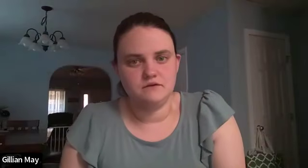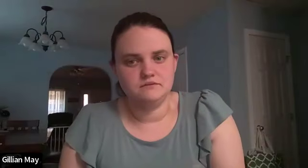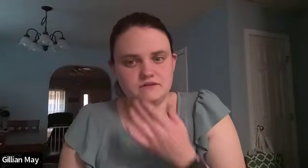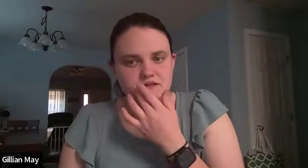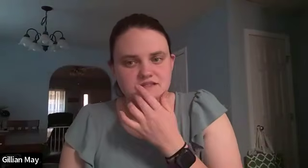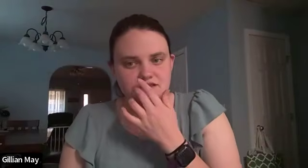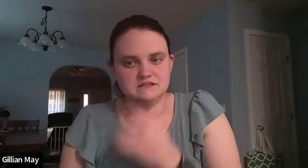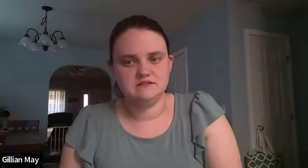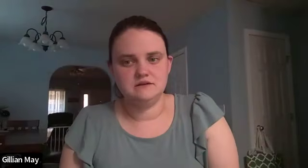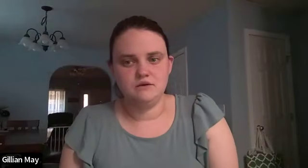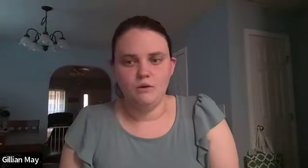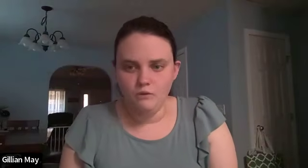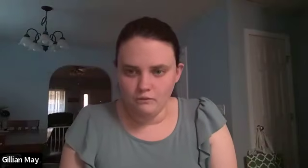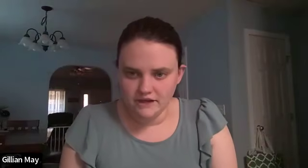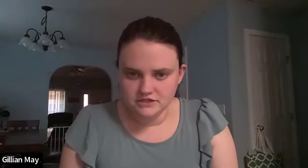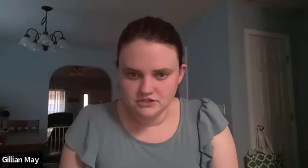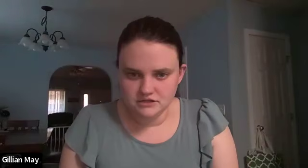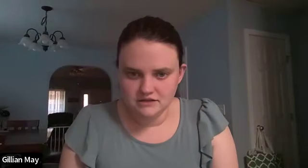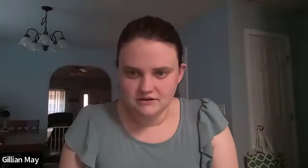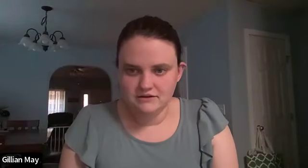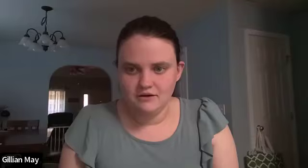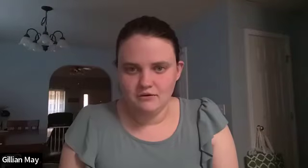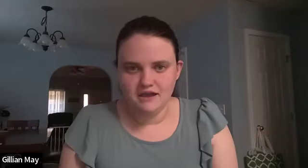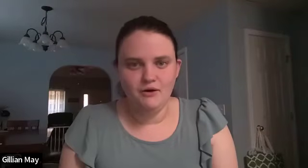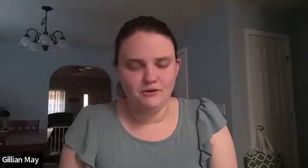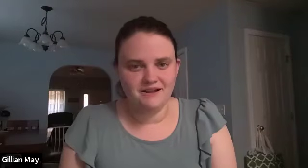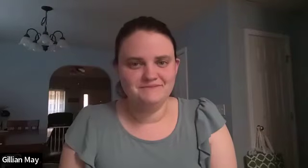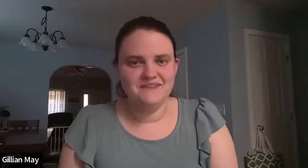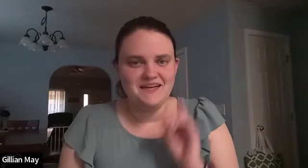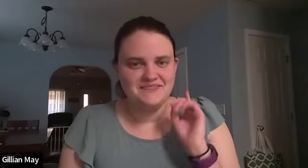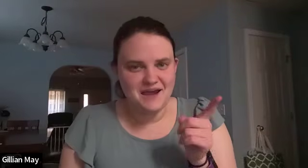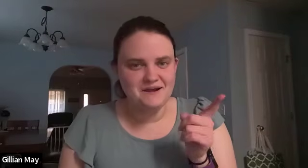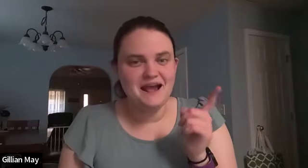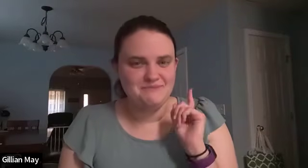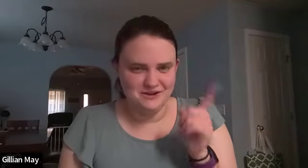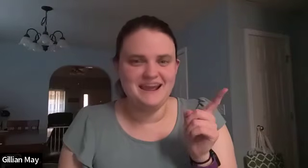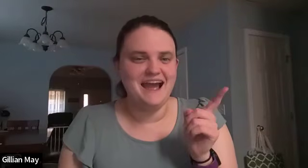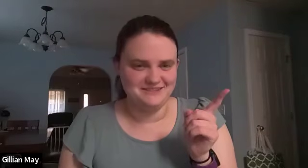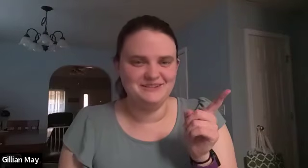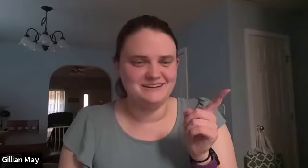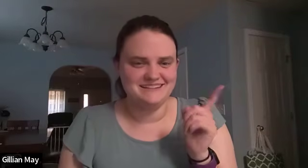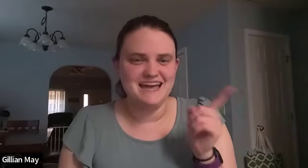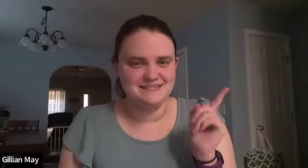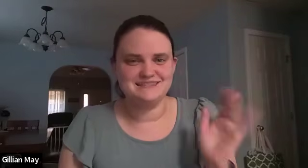involved with in that sense. Oh, magistrate. Okay, hold on. That one I'm gonna have to look because